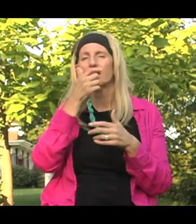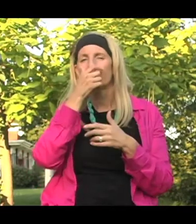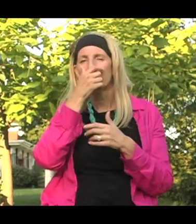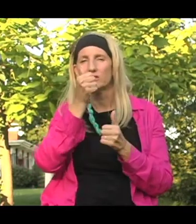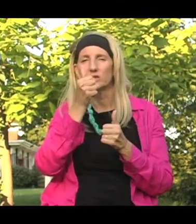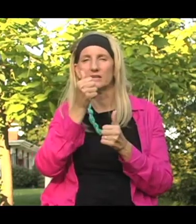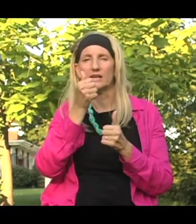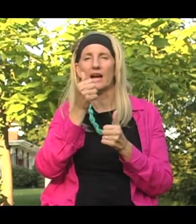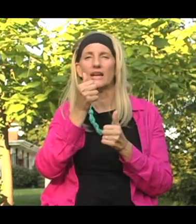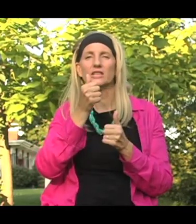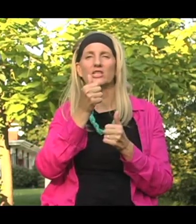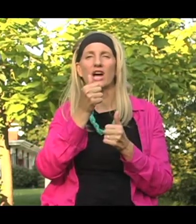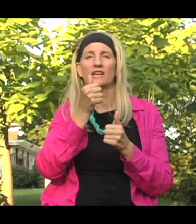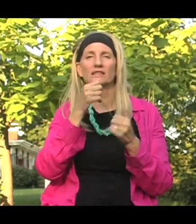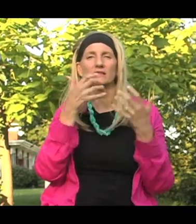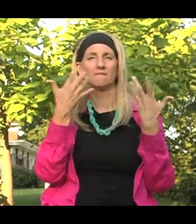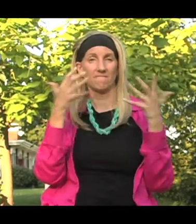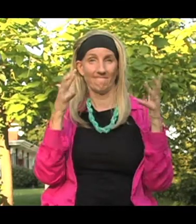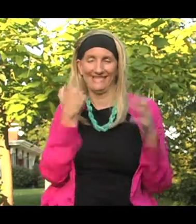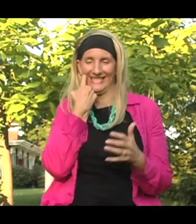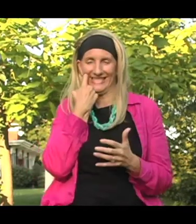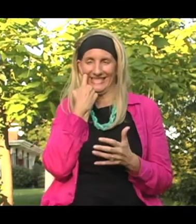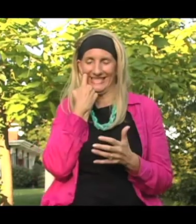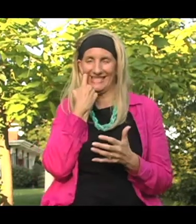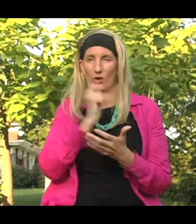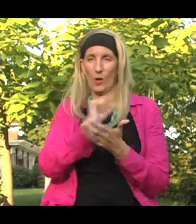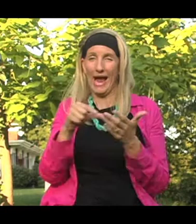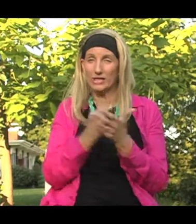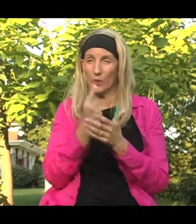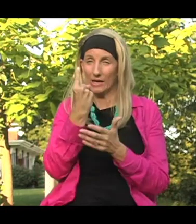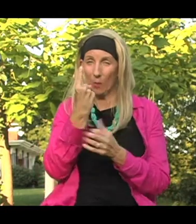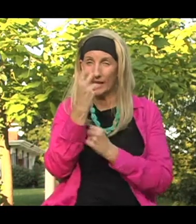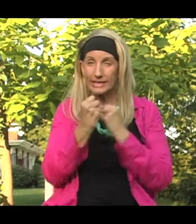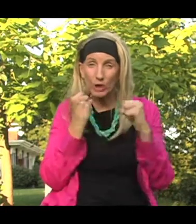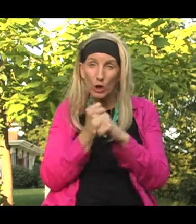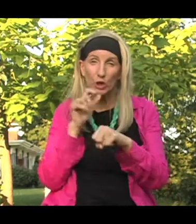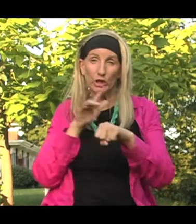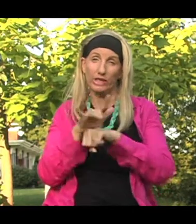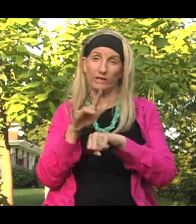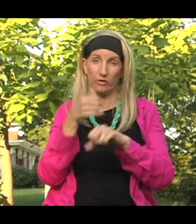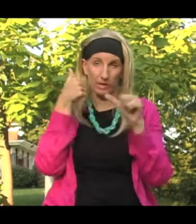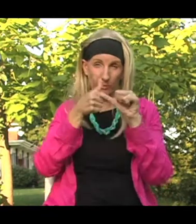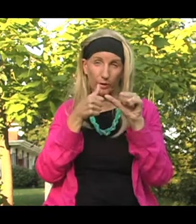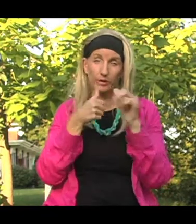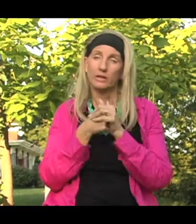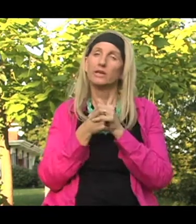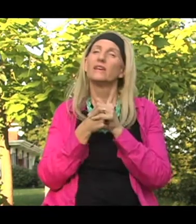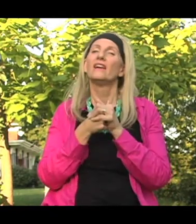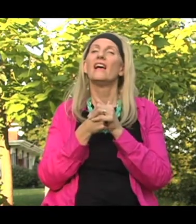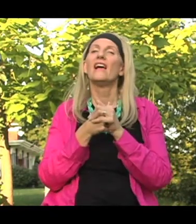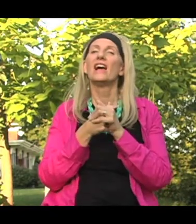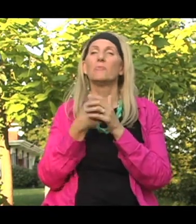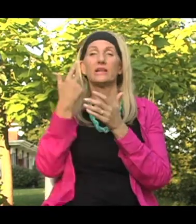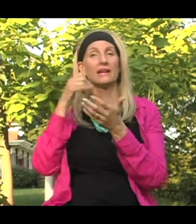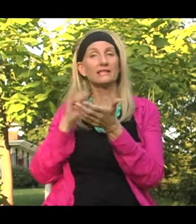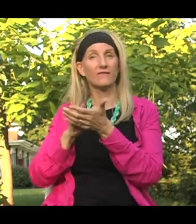very interesting. I had just graduated 1 year early, you remember? And because of